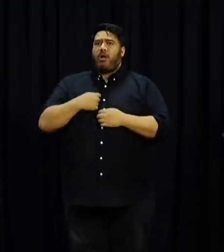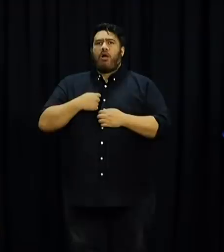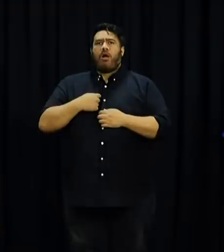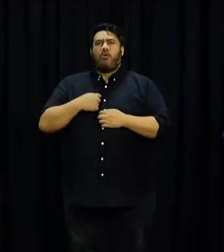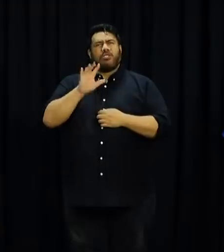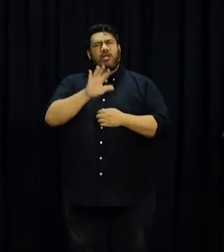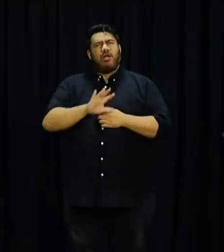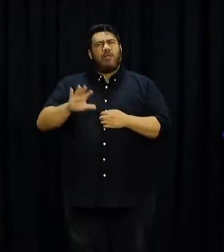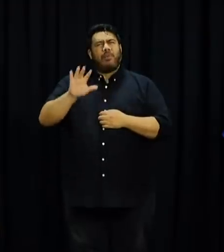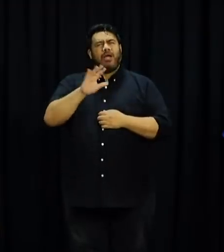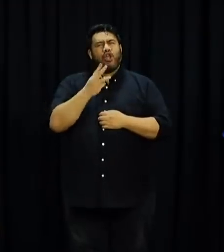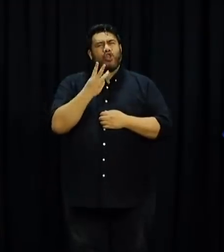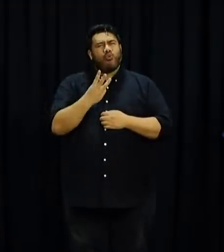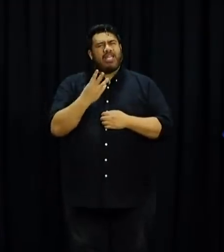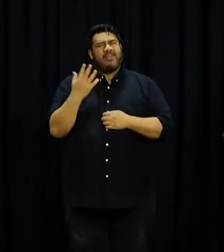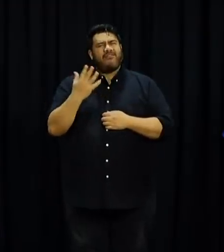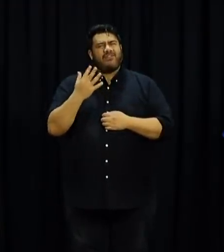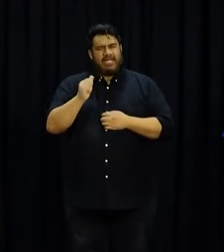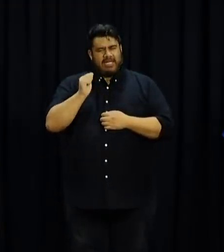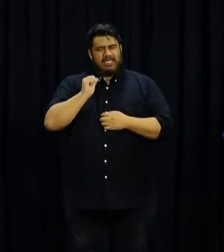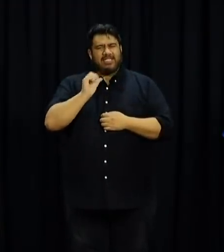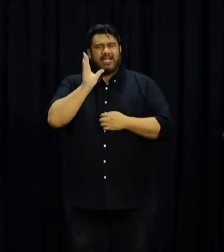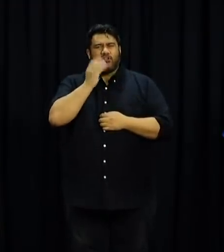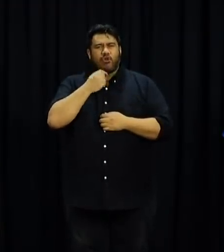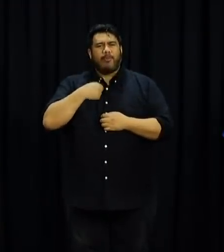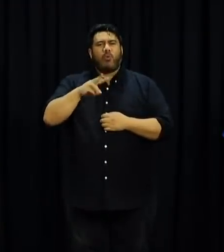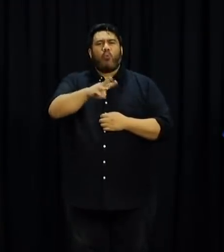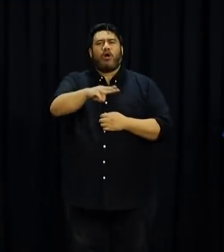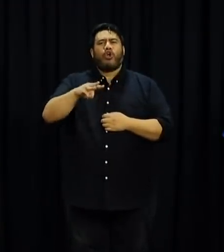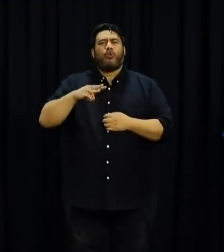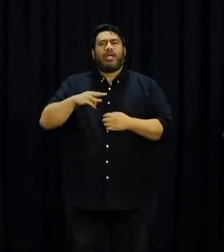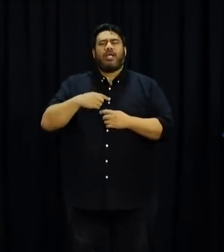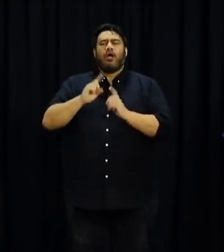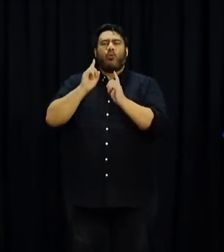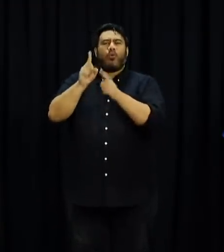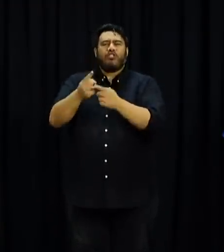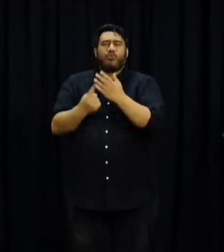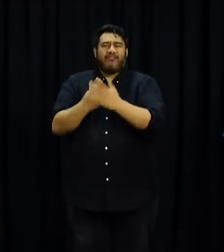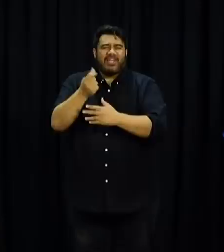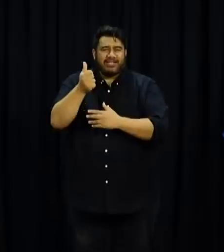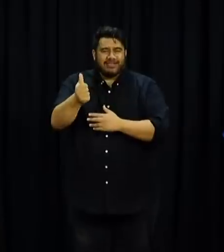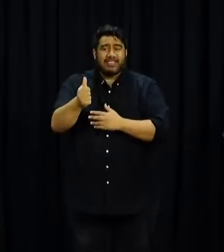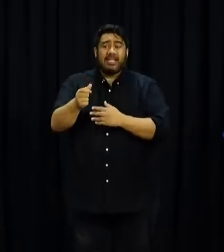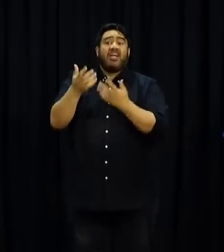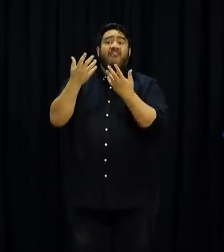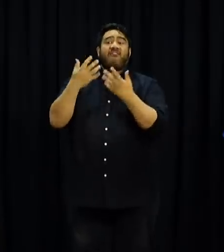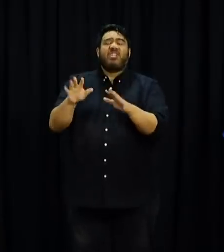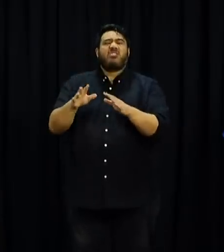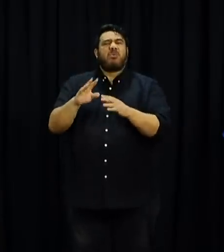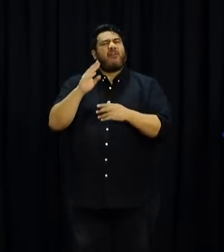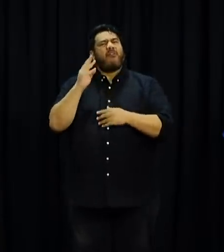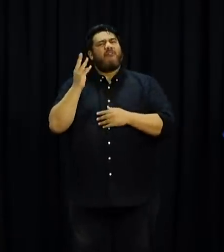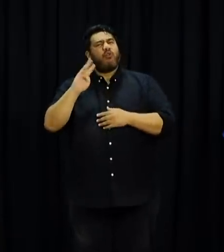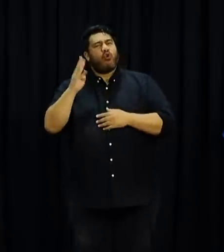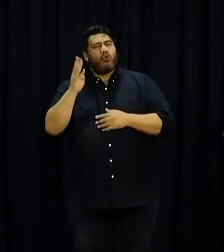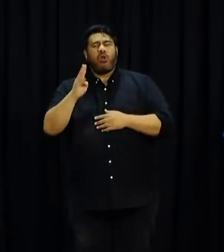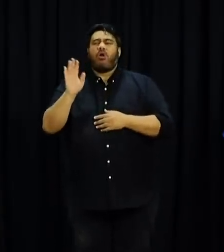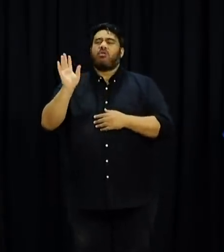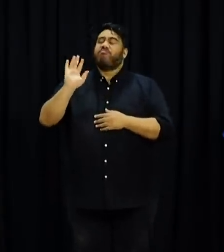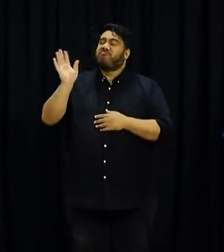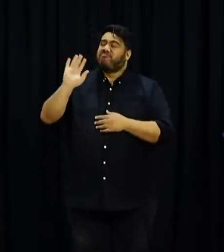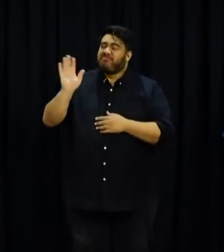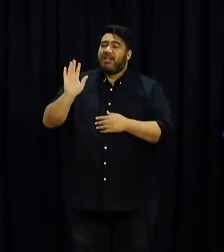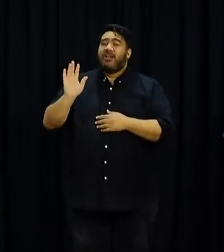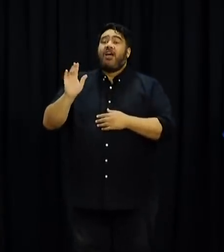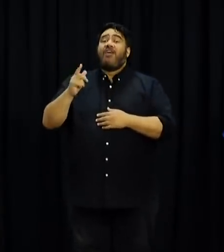about 3:15 in Wanganui. I exited that around 4 o'clock. As soon as I was in